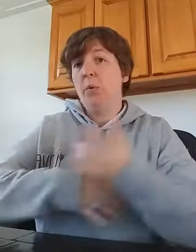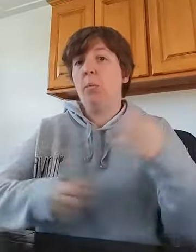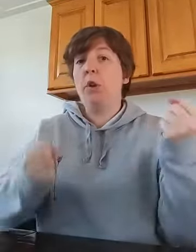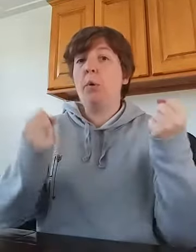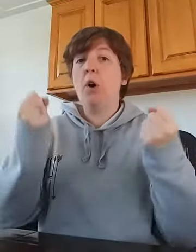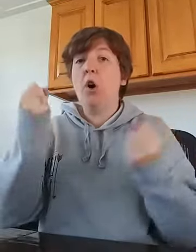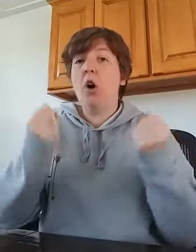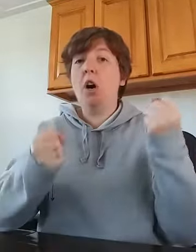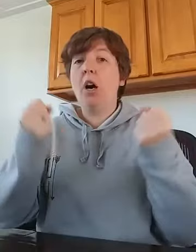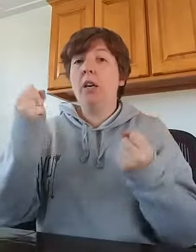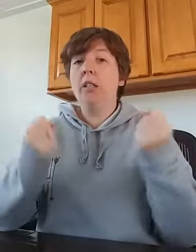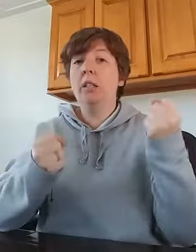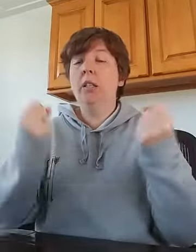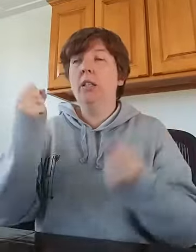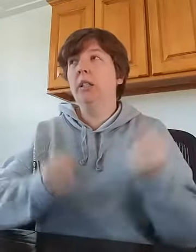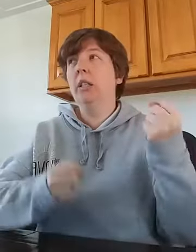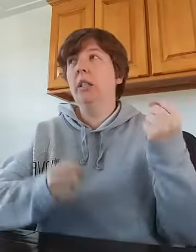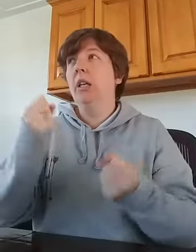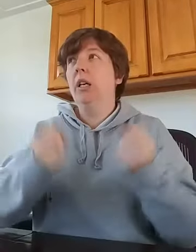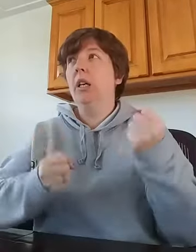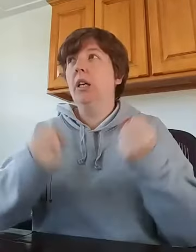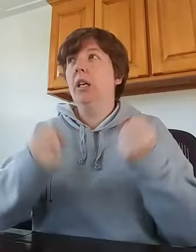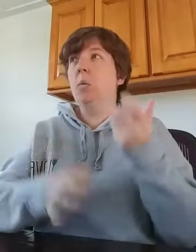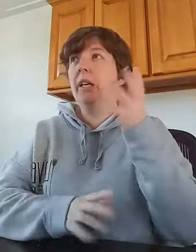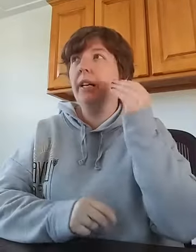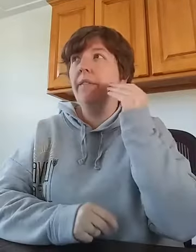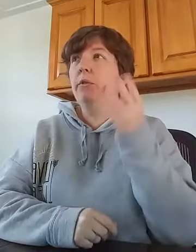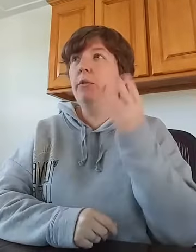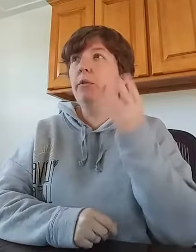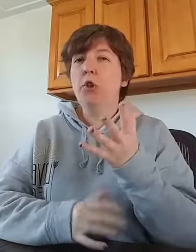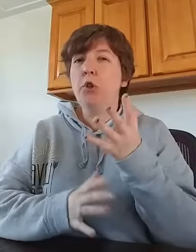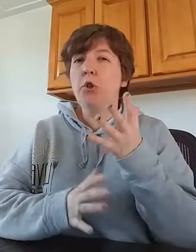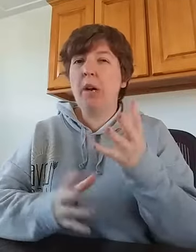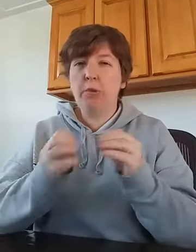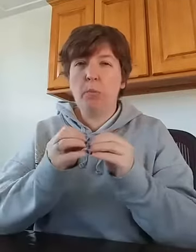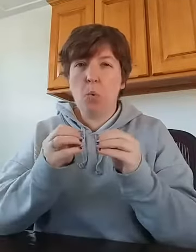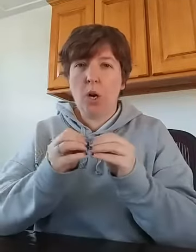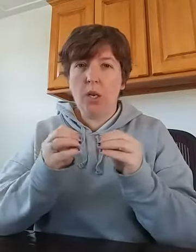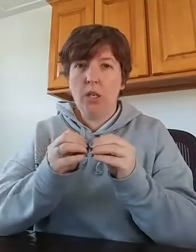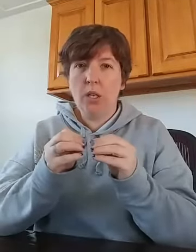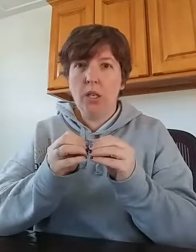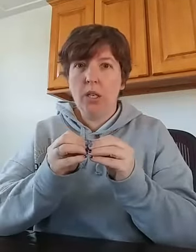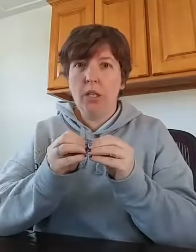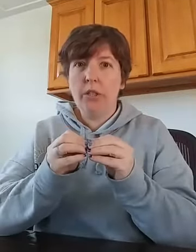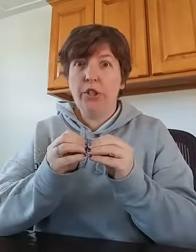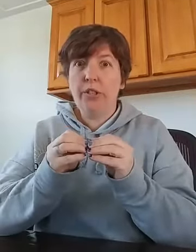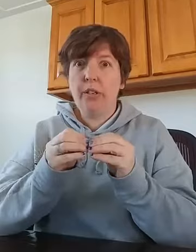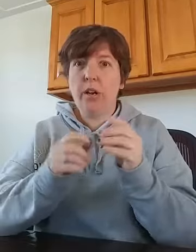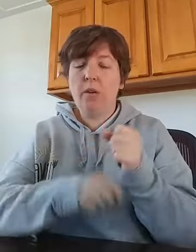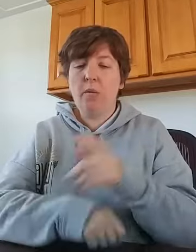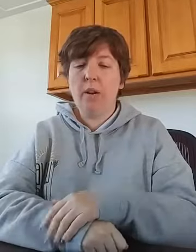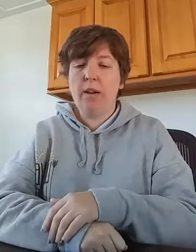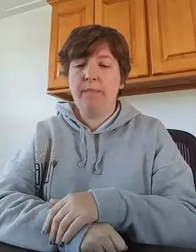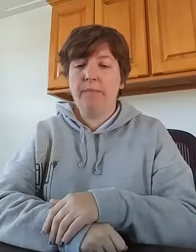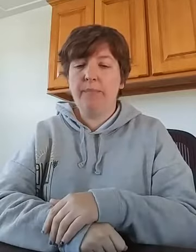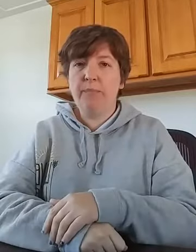We'll know car. I don't want to give you too much more just so